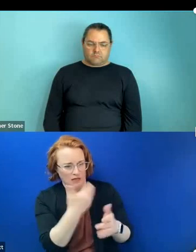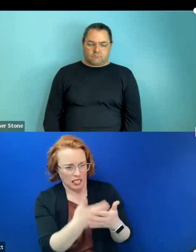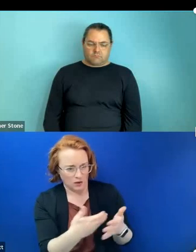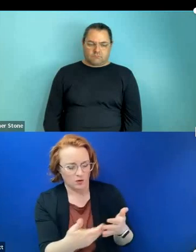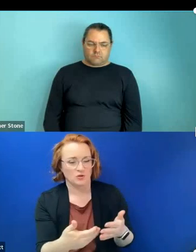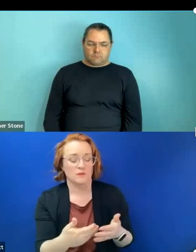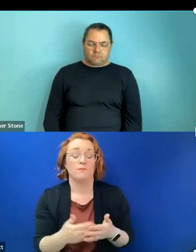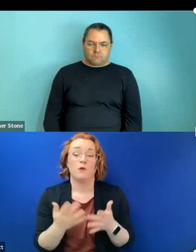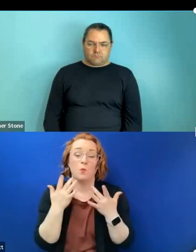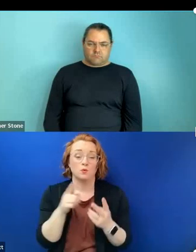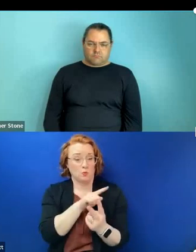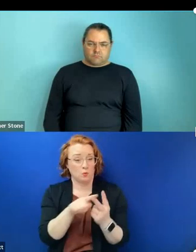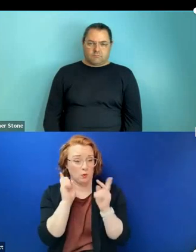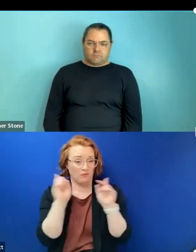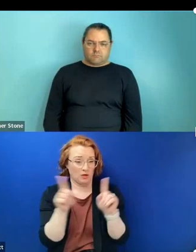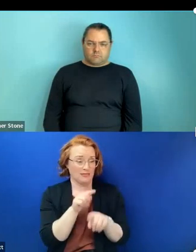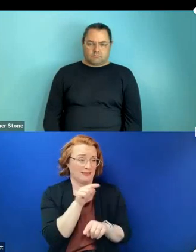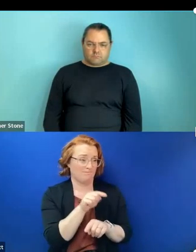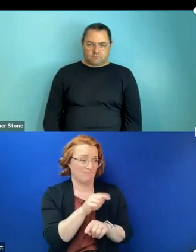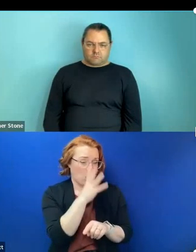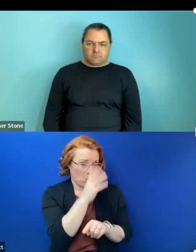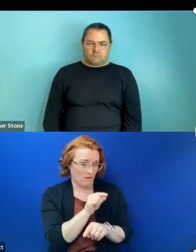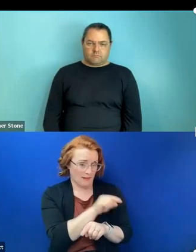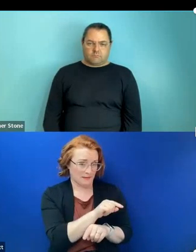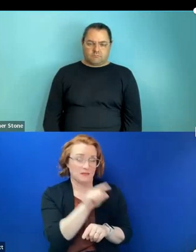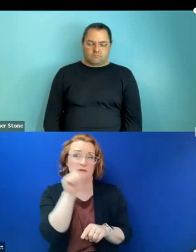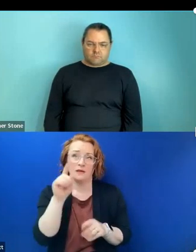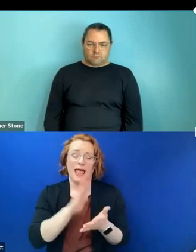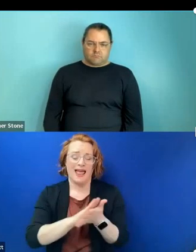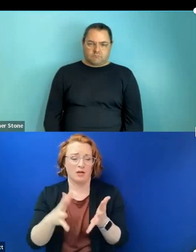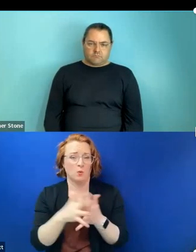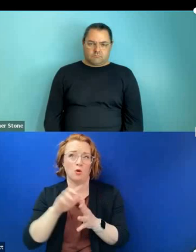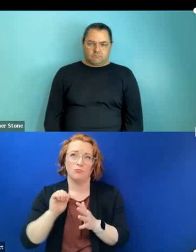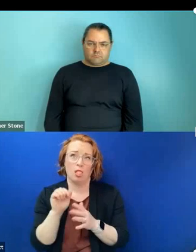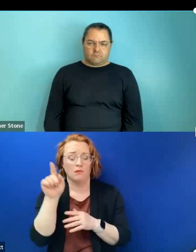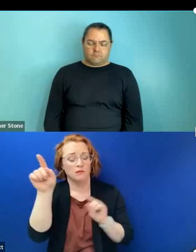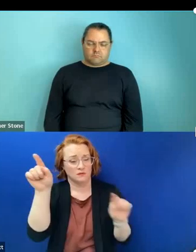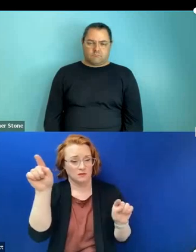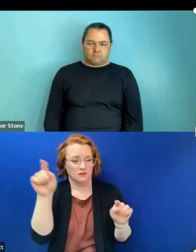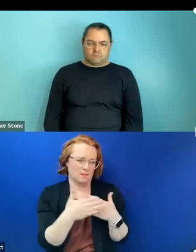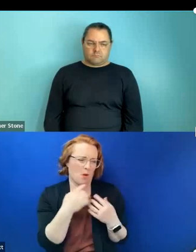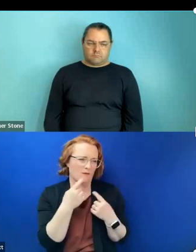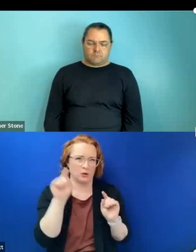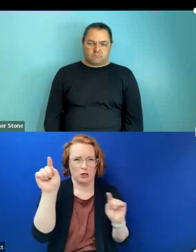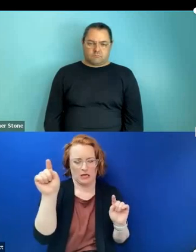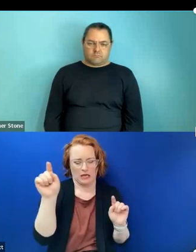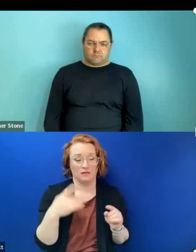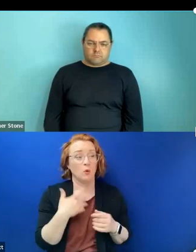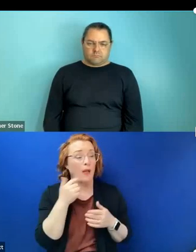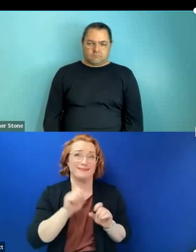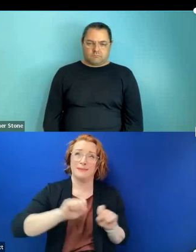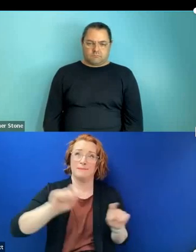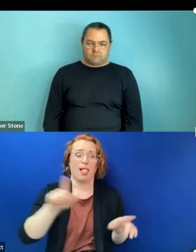Obviously, the two universities that I mentioned, University of Wolverhampton and Harriet Watt, they will give more information. And if you email the